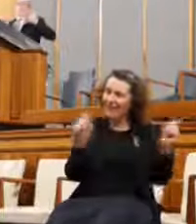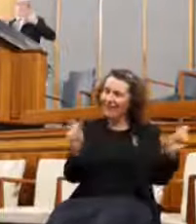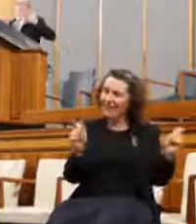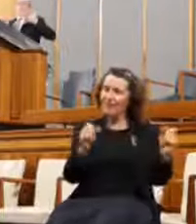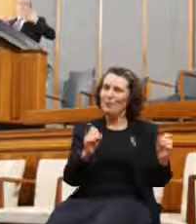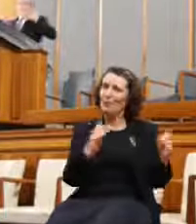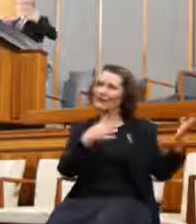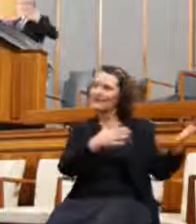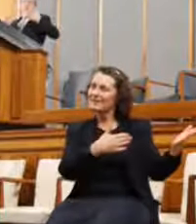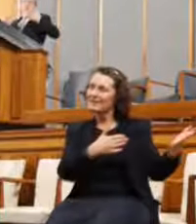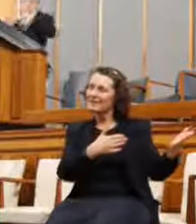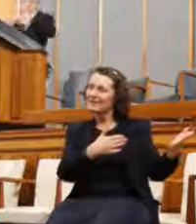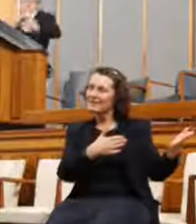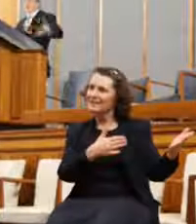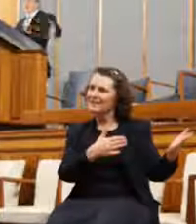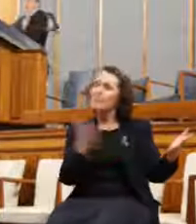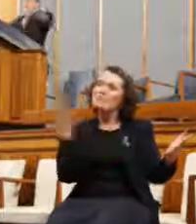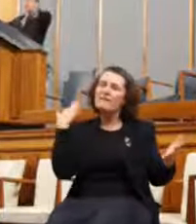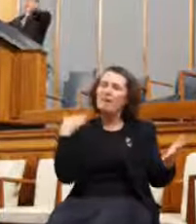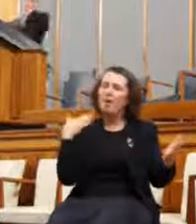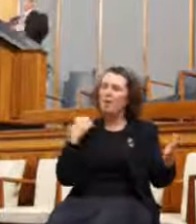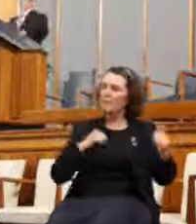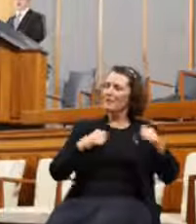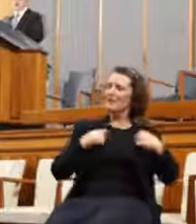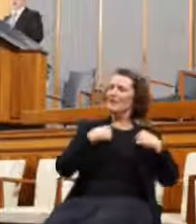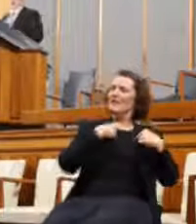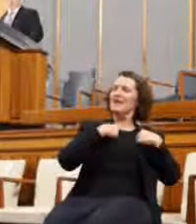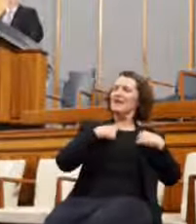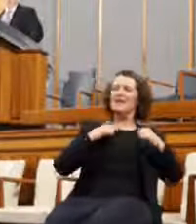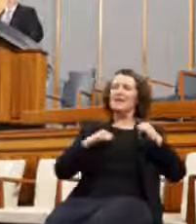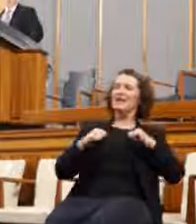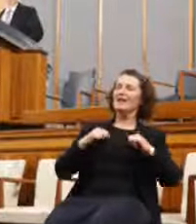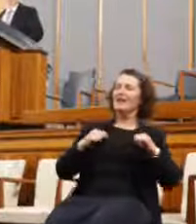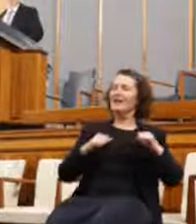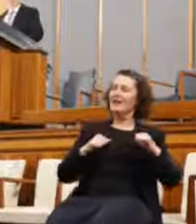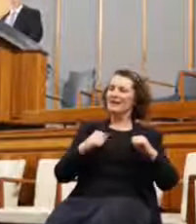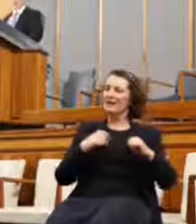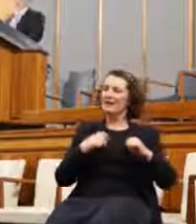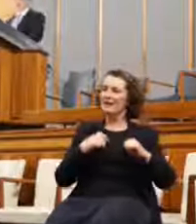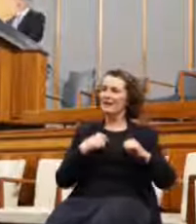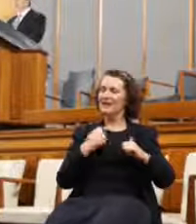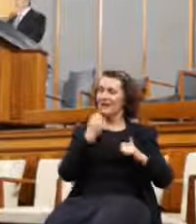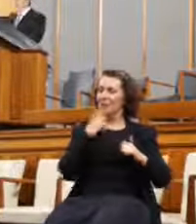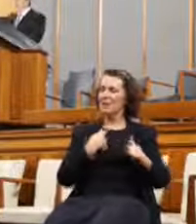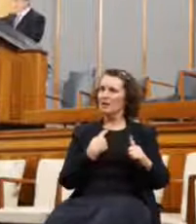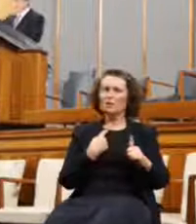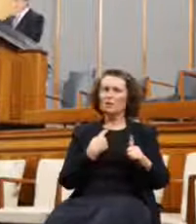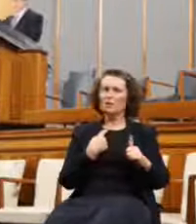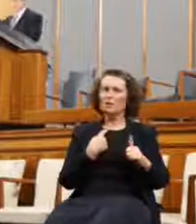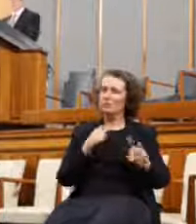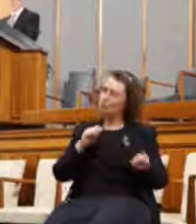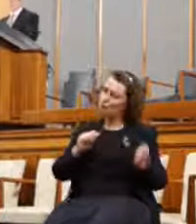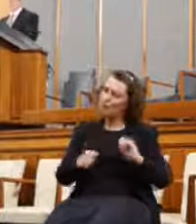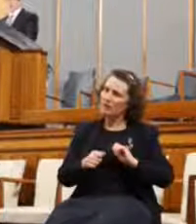constantly boosting me, constantly looking out for my interests, now loves the